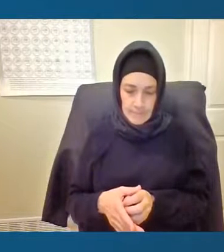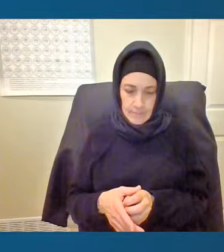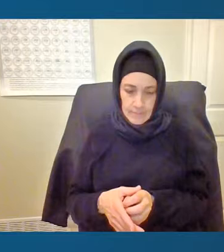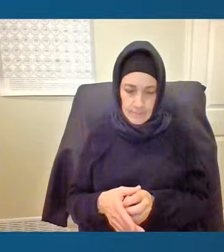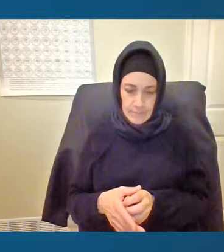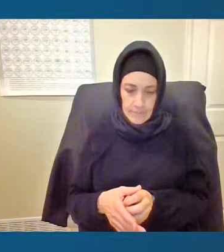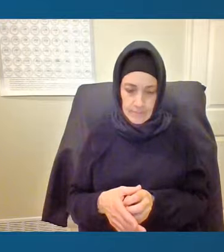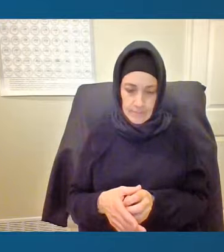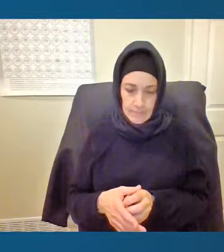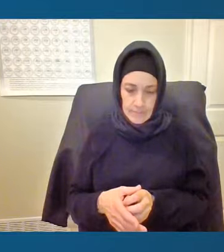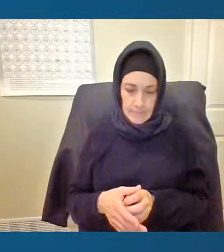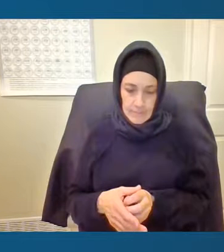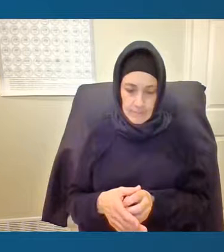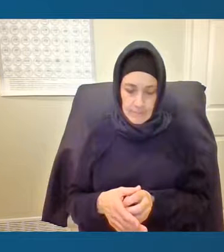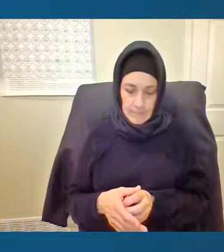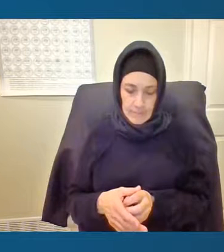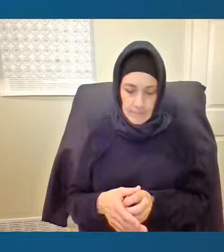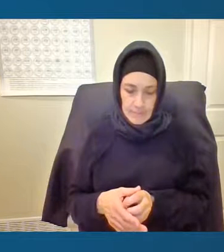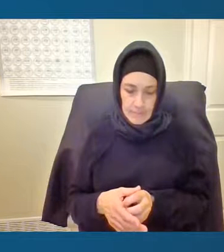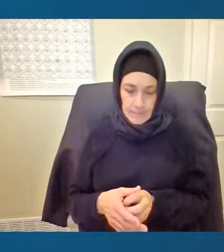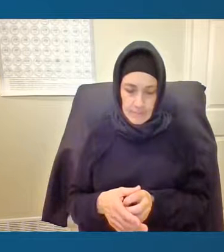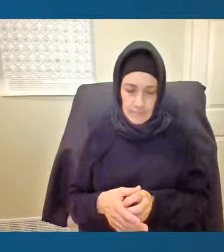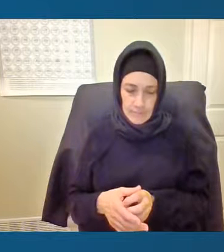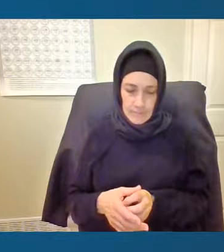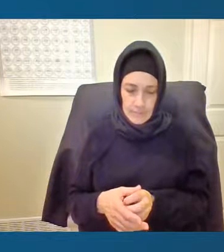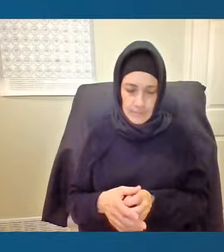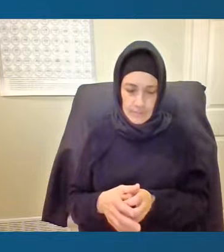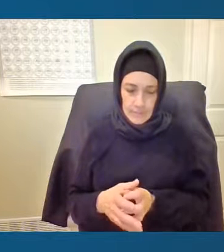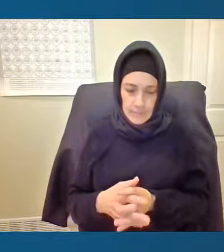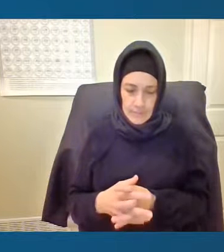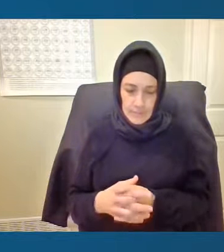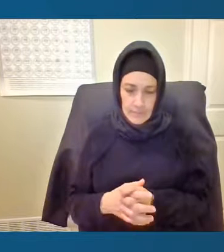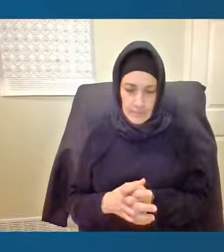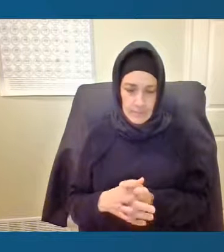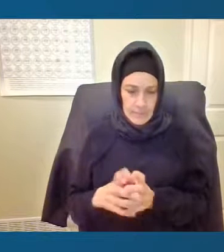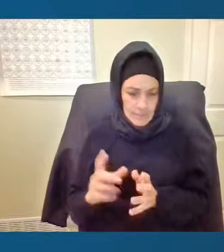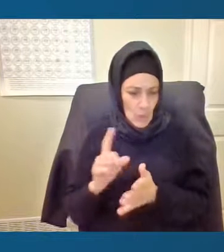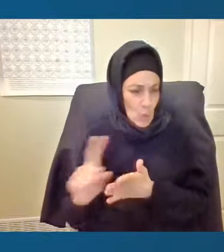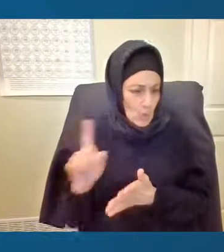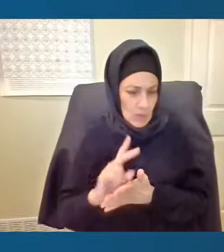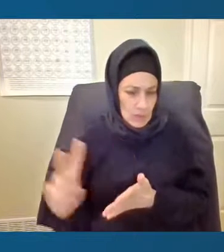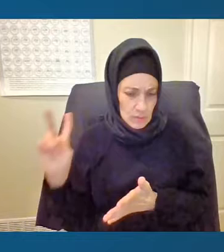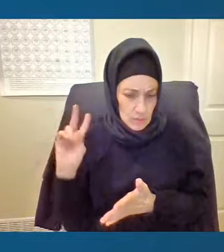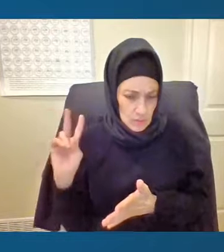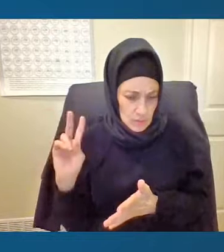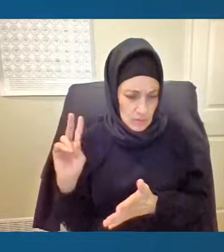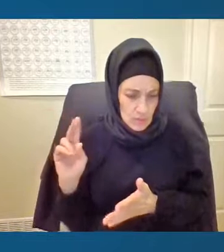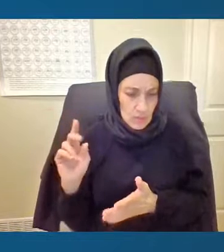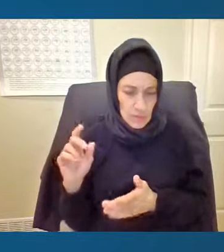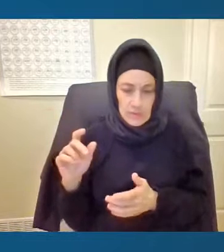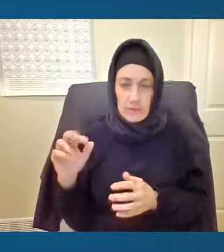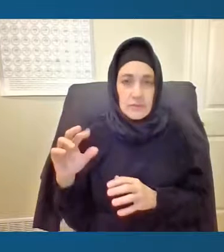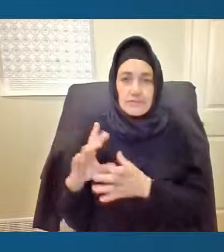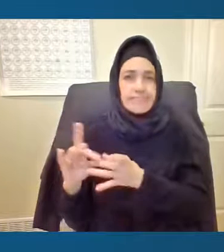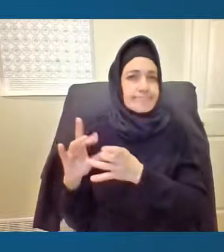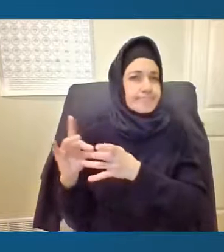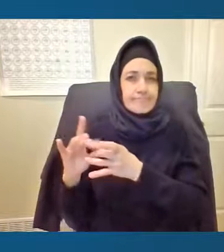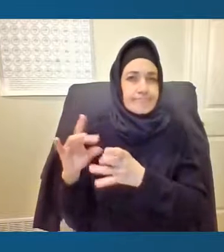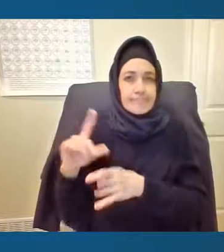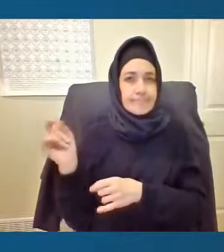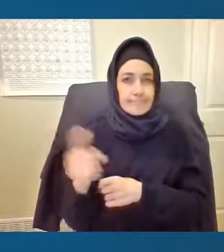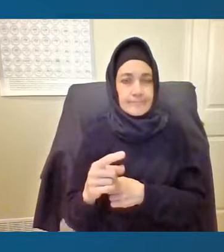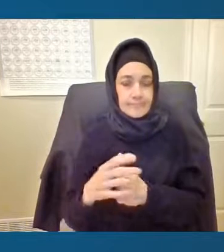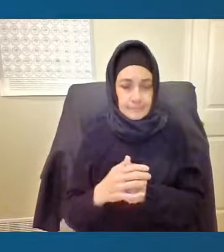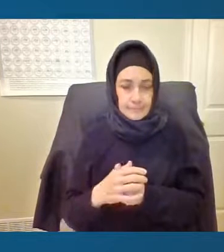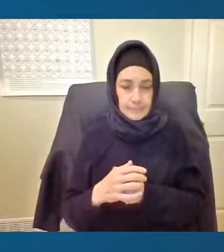Allahu Akbar. Literally, that was in Ramadan. So, like, not even a week ago, 2 weeks ago, because I made it my back screen. And I looked at it, and I was like, oh my,